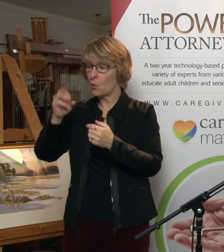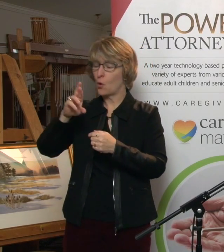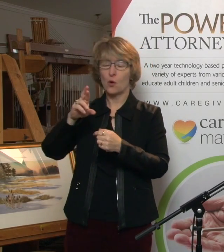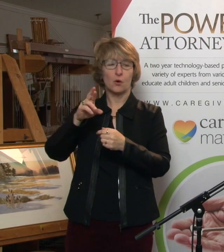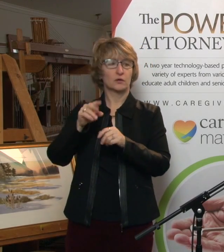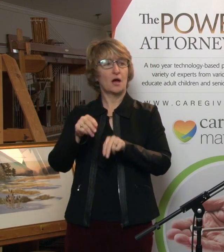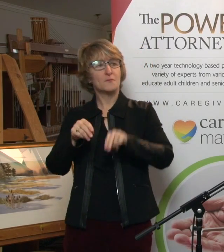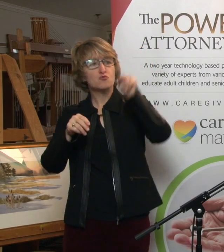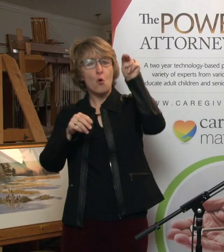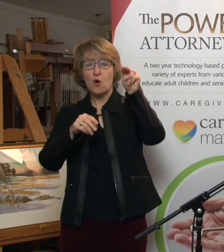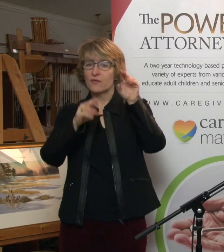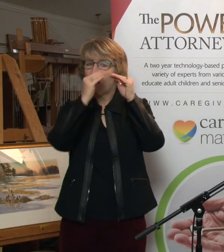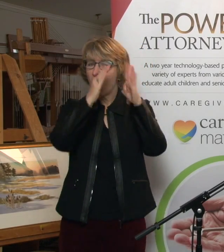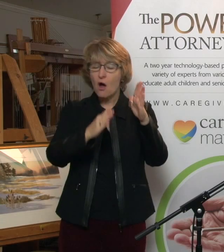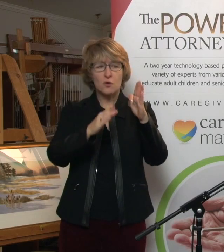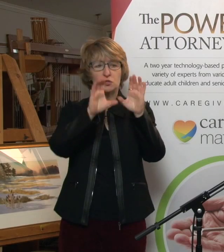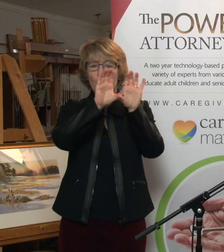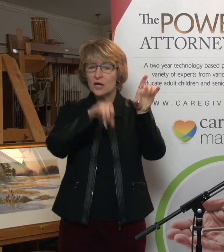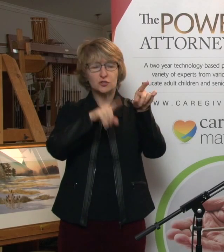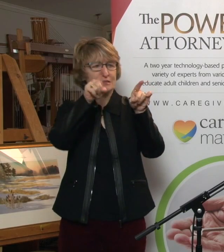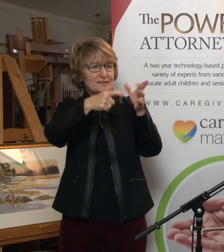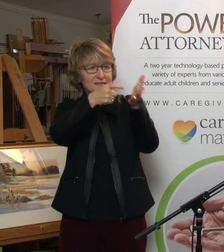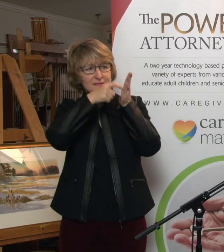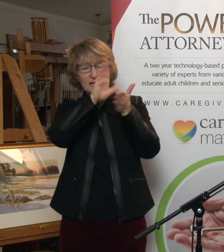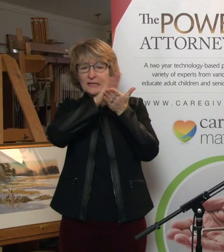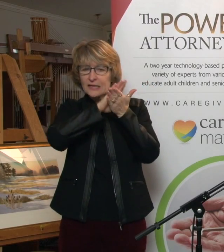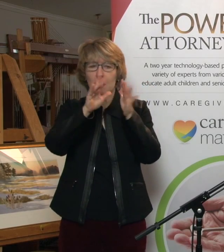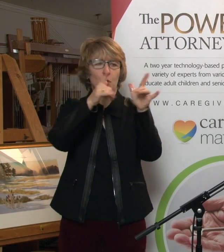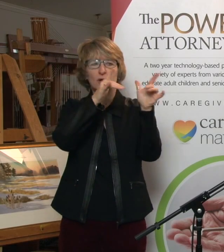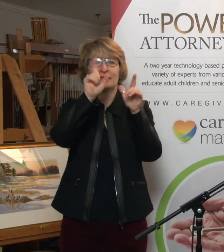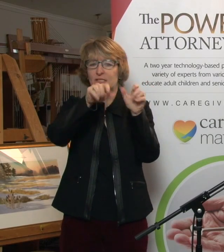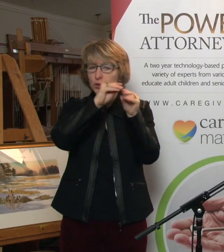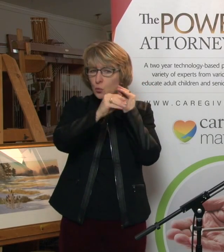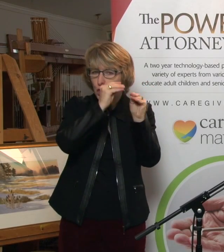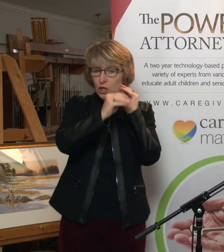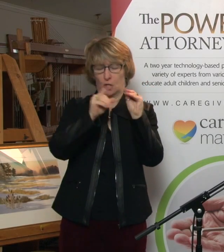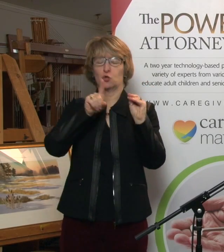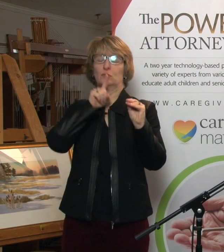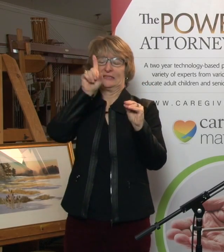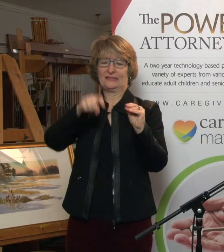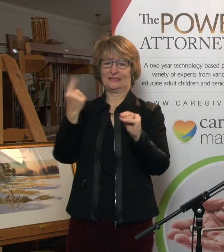last 60 years. There's a lot of work to do. You really need someone that is a resident.